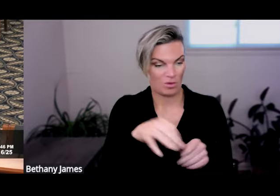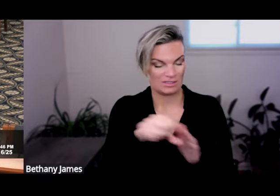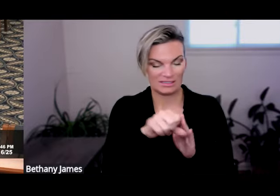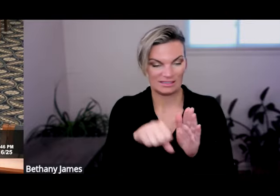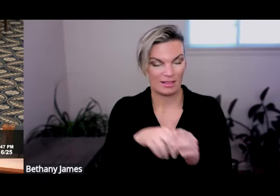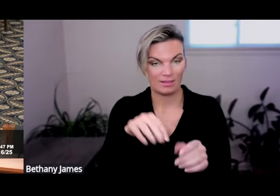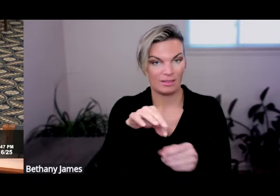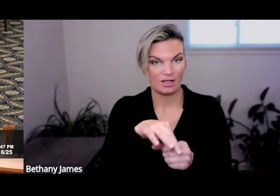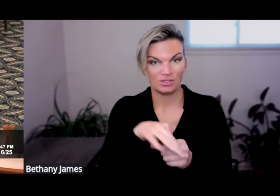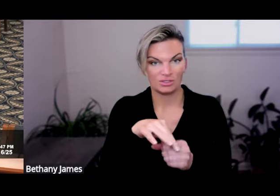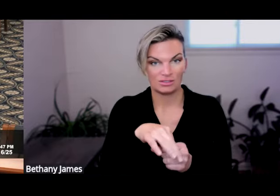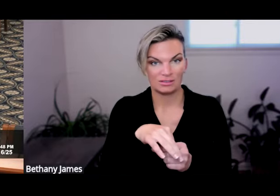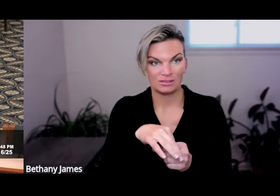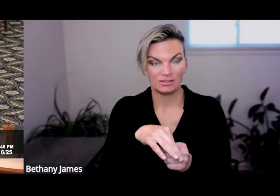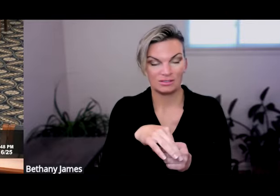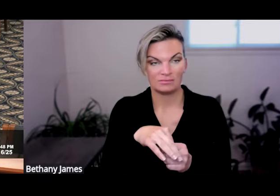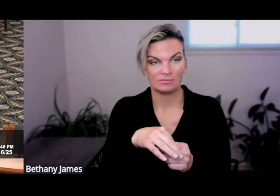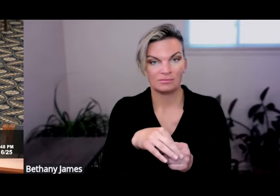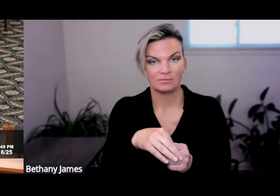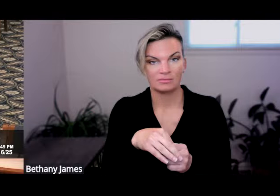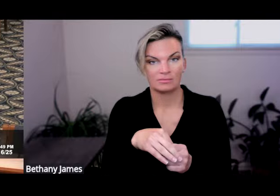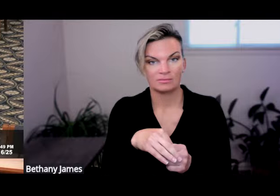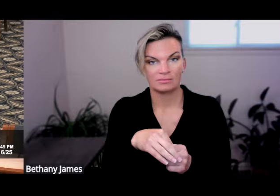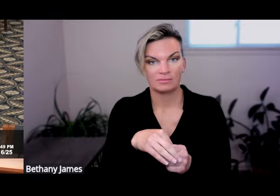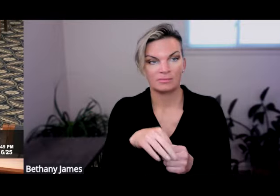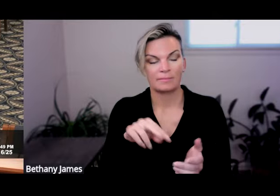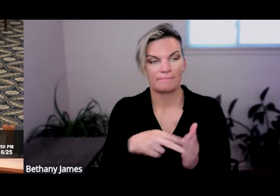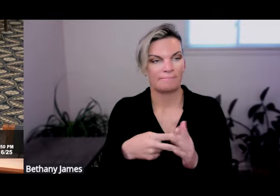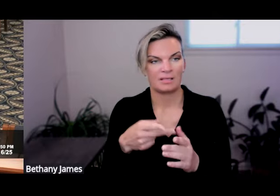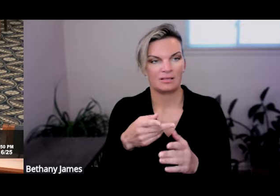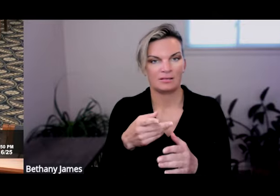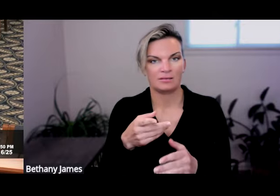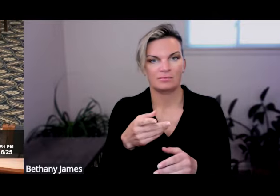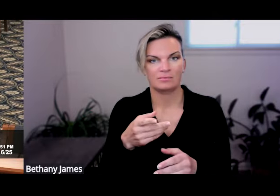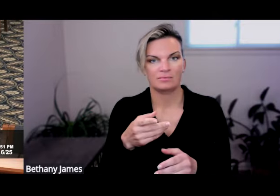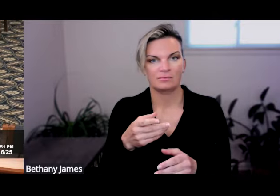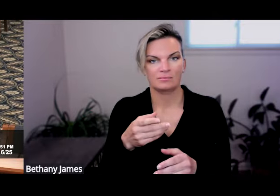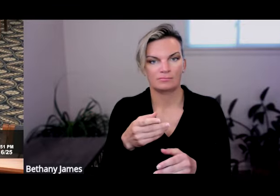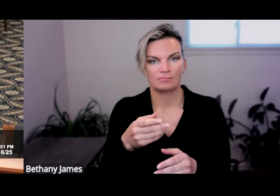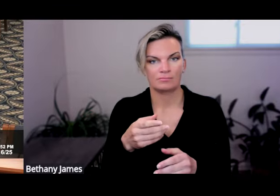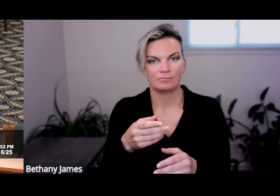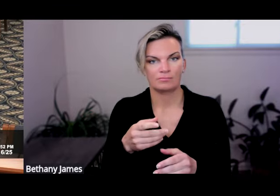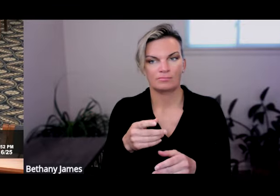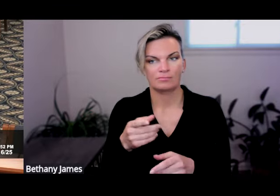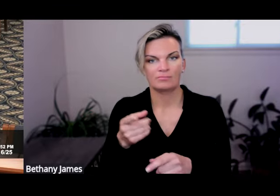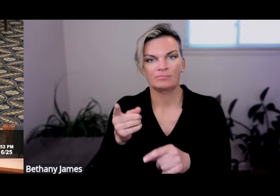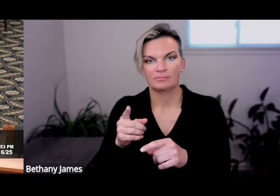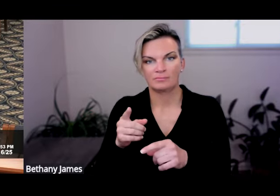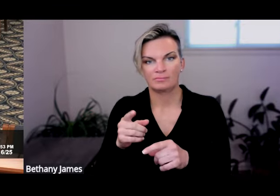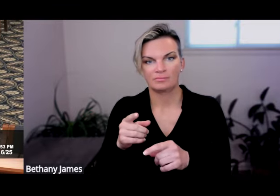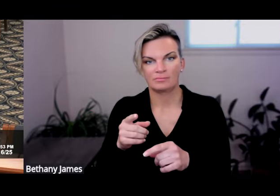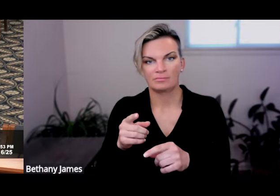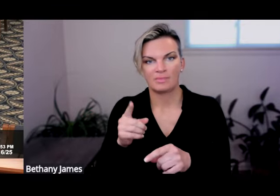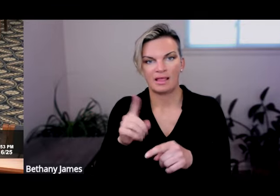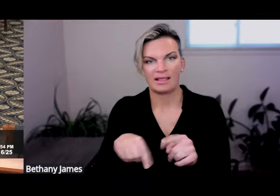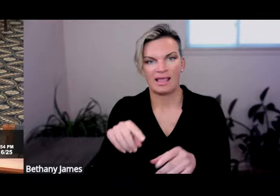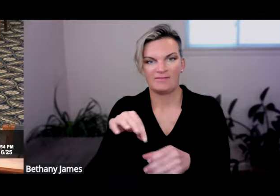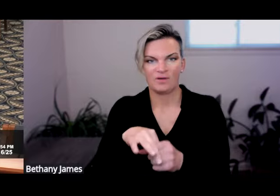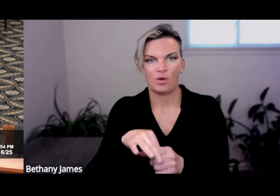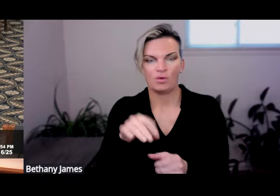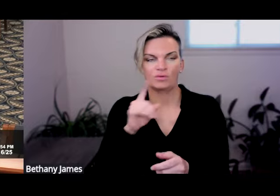get this two-tier system out will prevent those people who can't vote in state elections from voting to remove the two-tier system so they can vote. It's